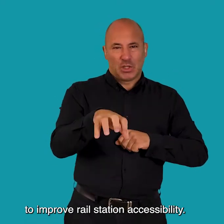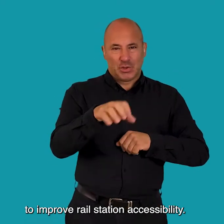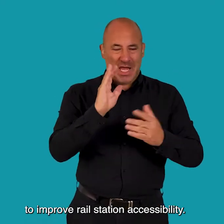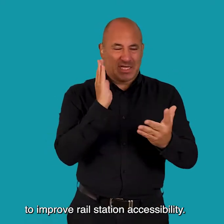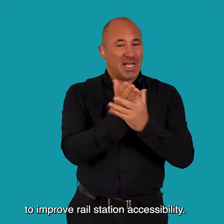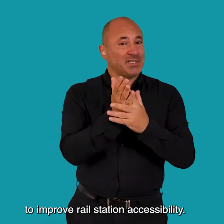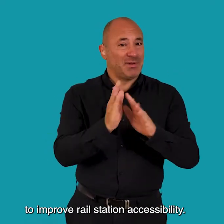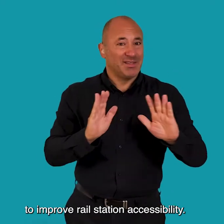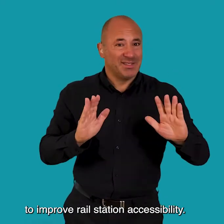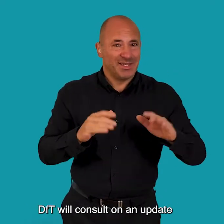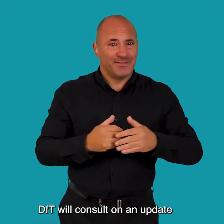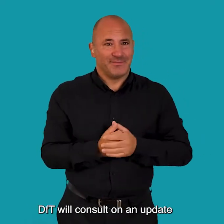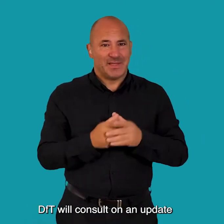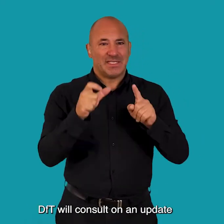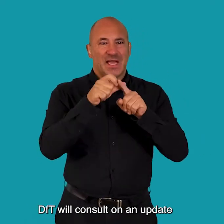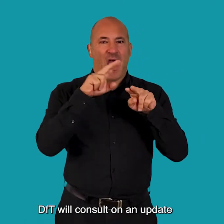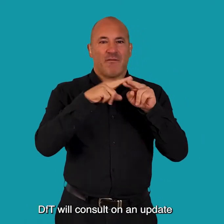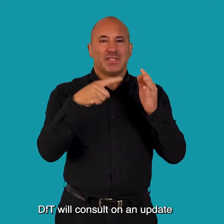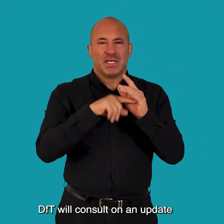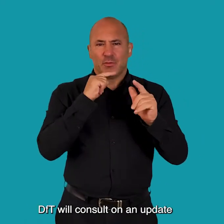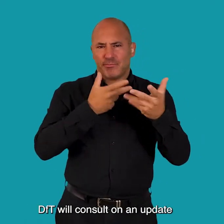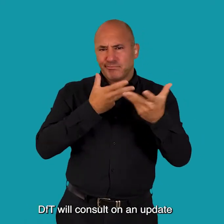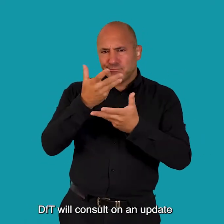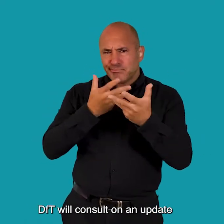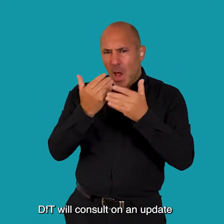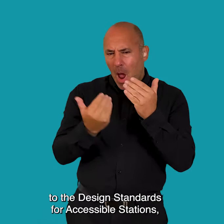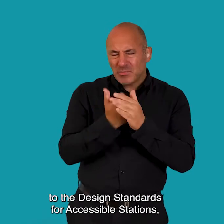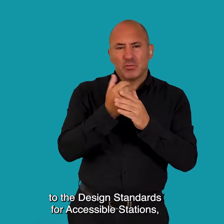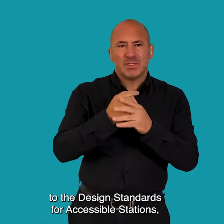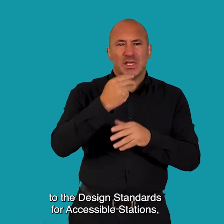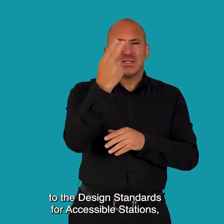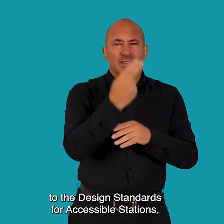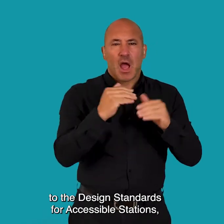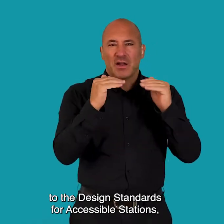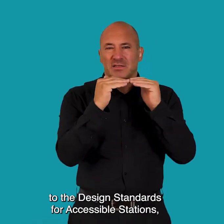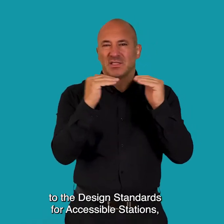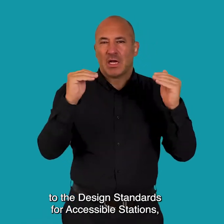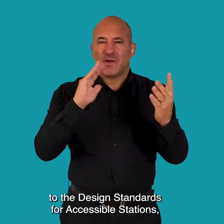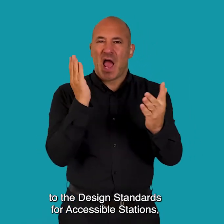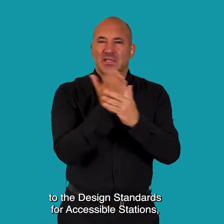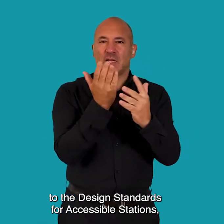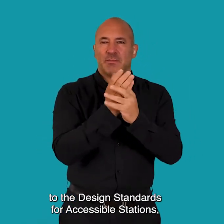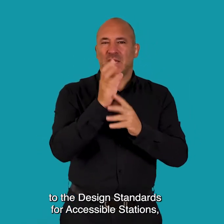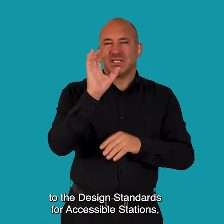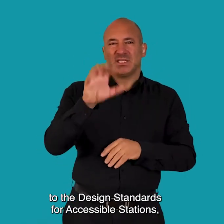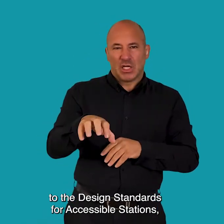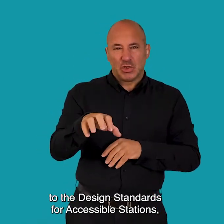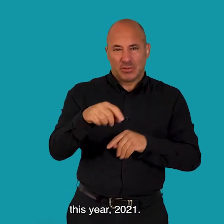accessibility. DfT will consult on an update to the design standards for accessible stations this